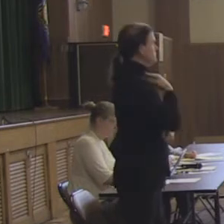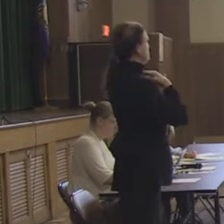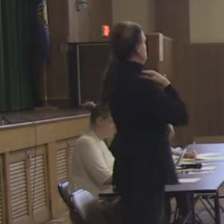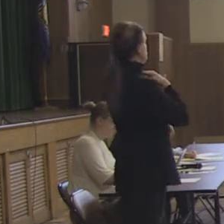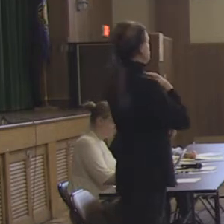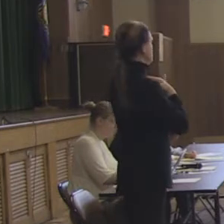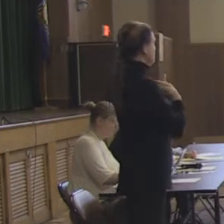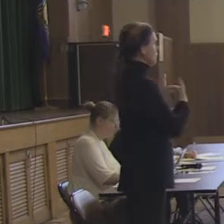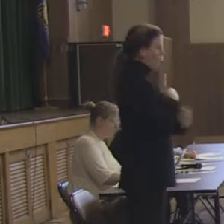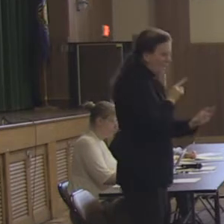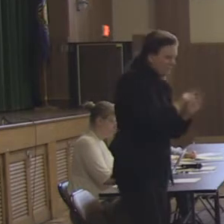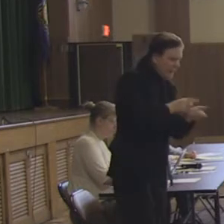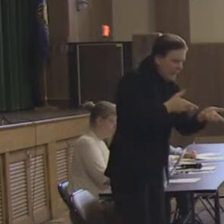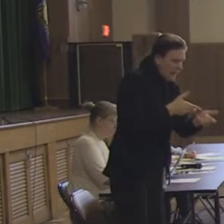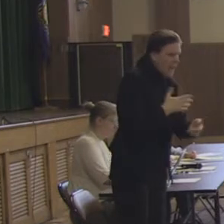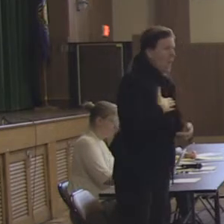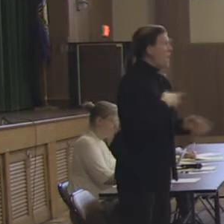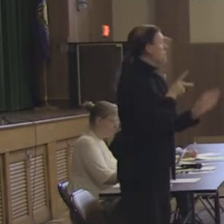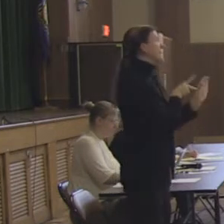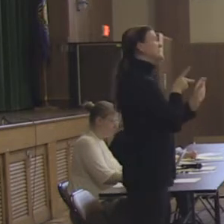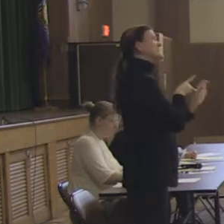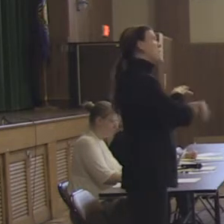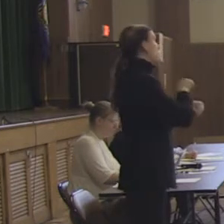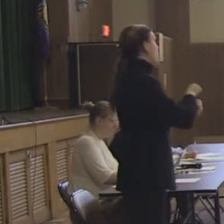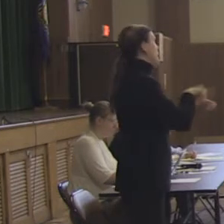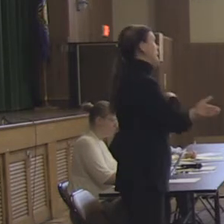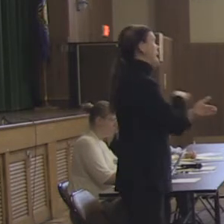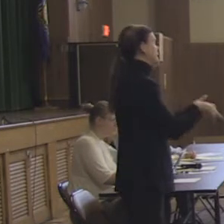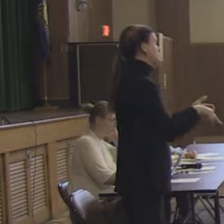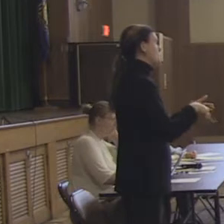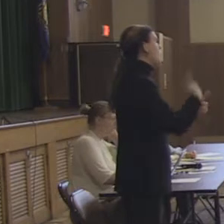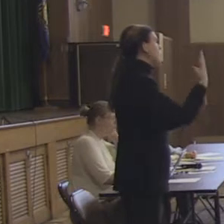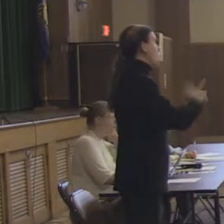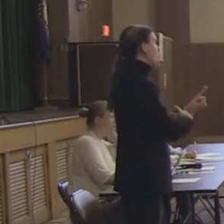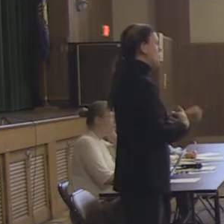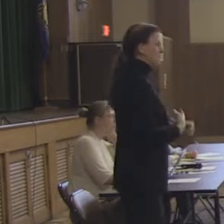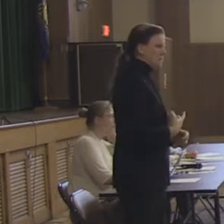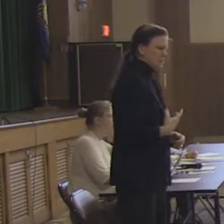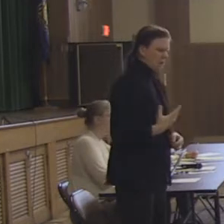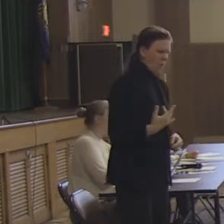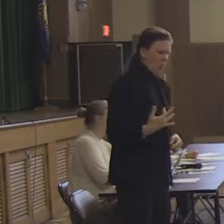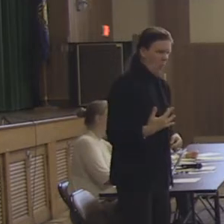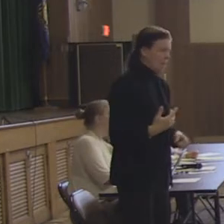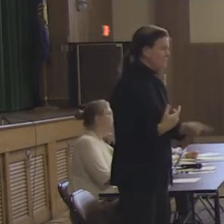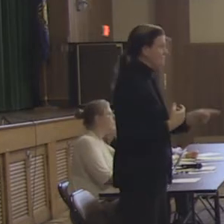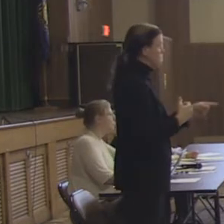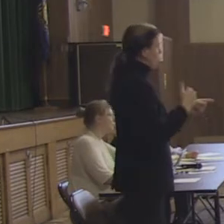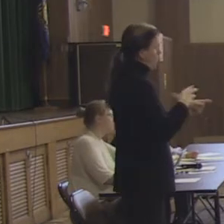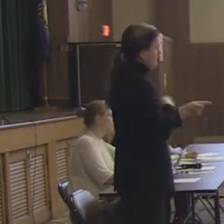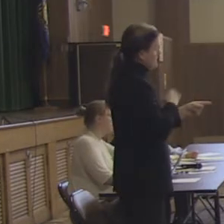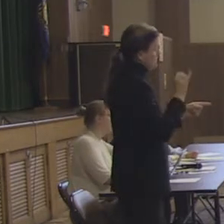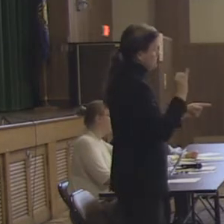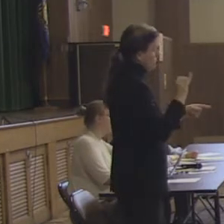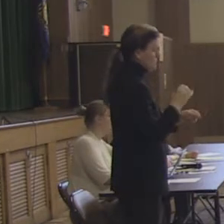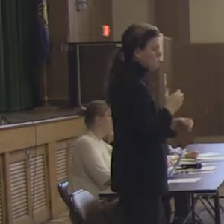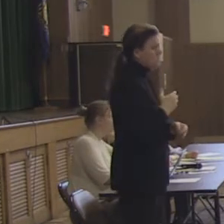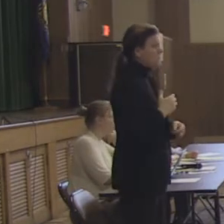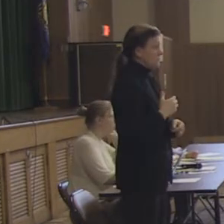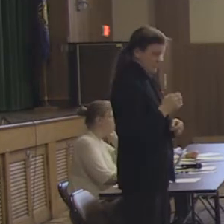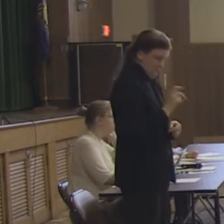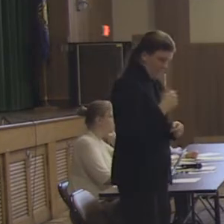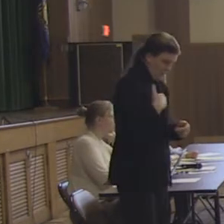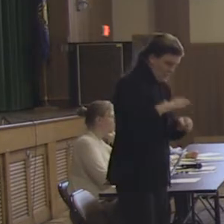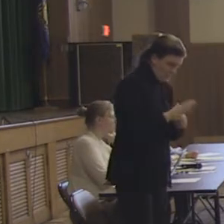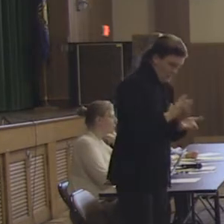client and they say, well, my psychiatric appointment may not be for a month. If I miss my med refill, I may not be